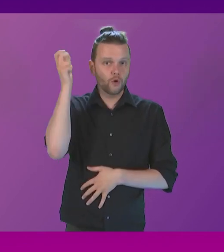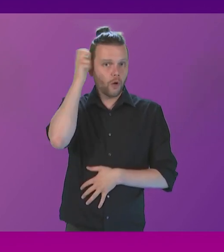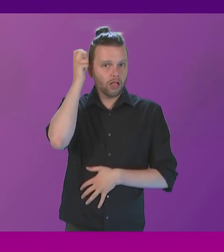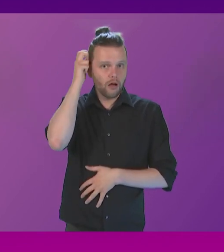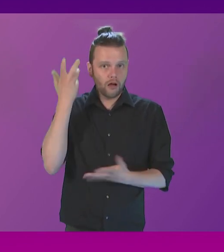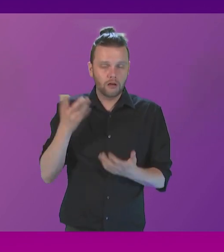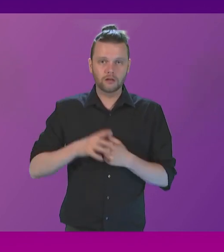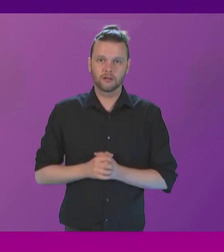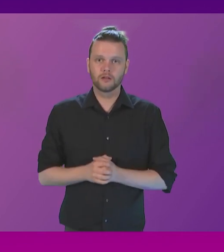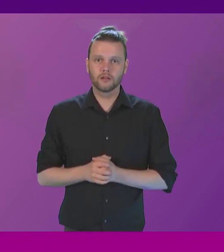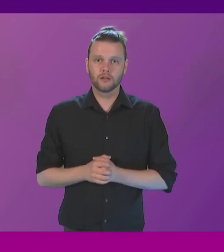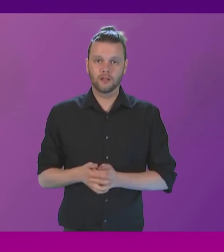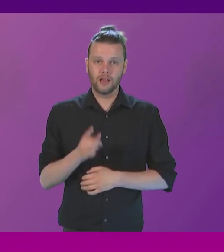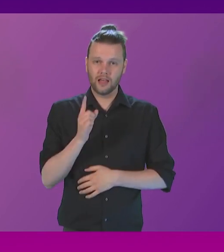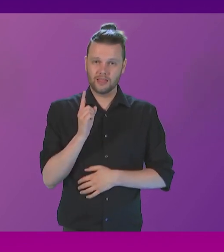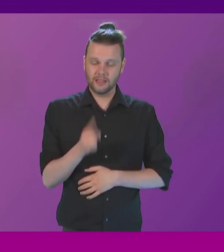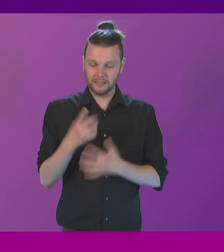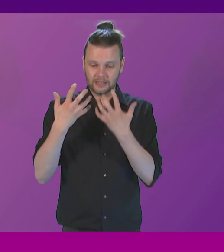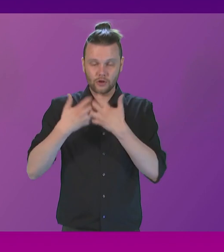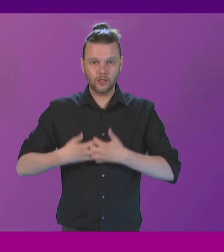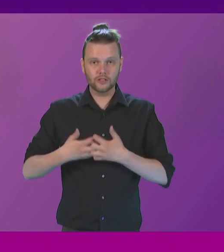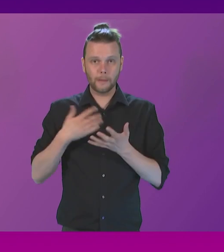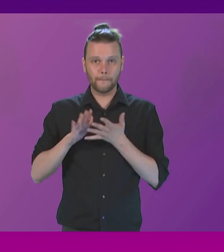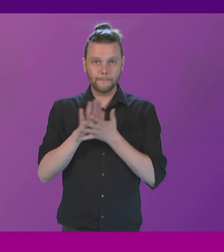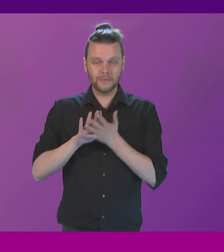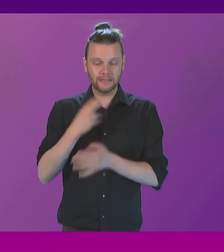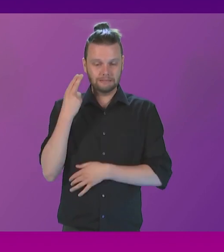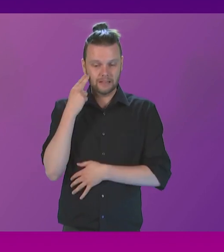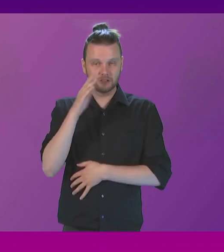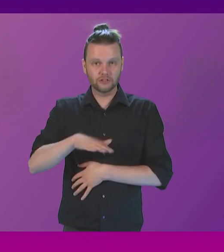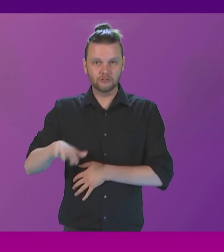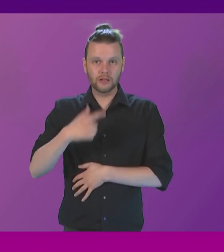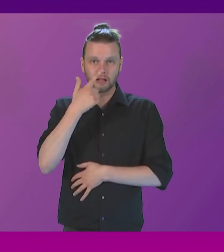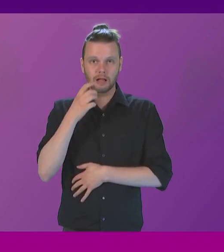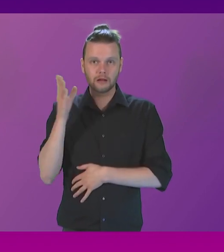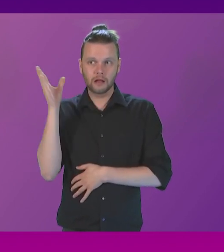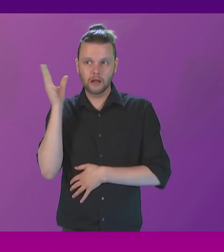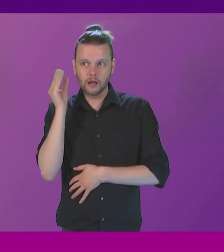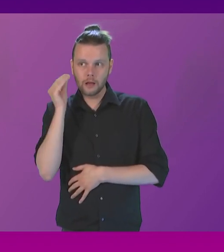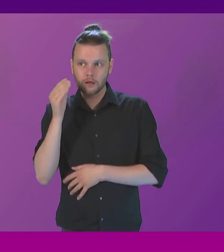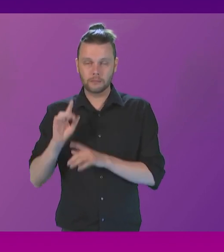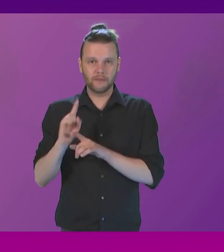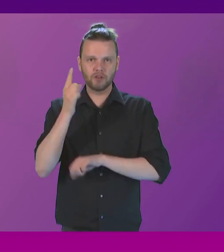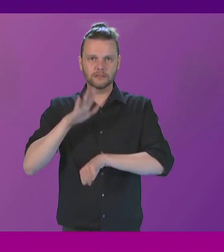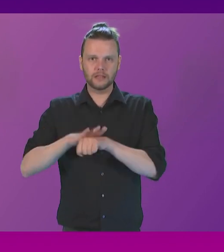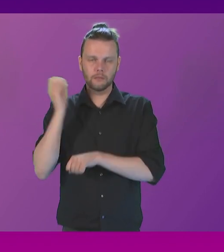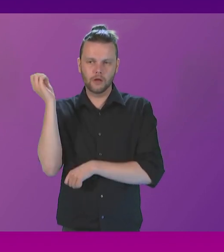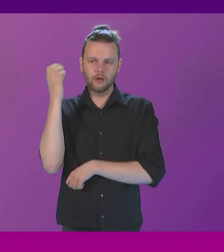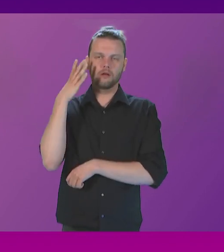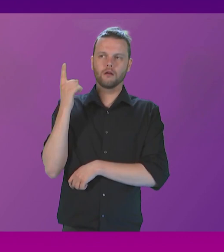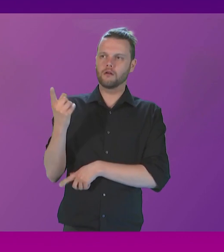This is a technology that would allow deaf children the ability to hear for the very first time.